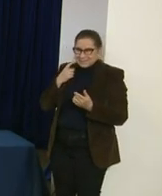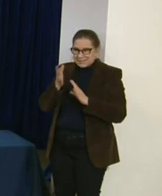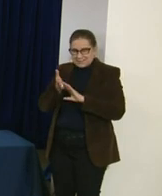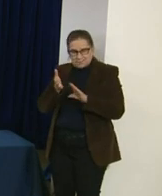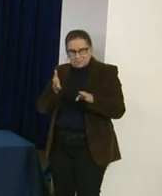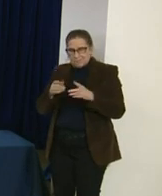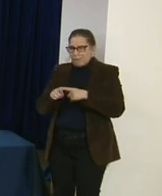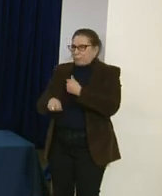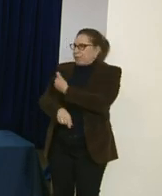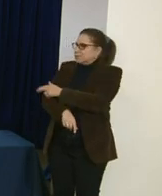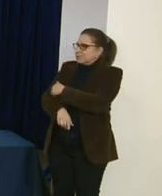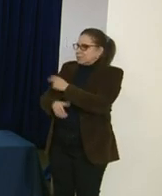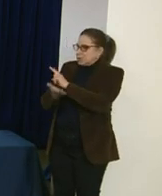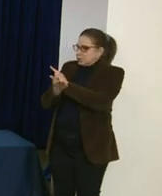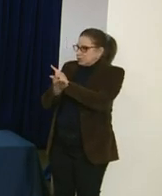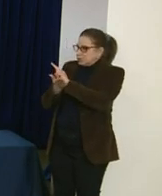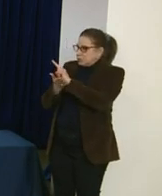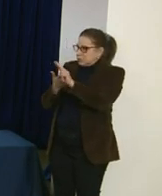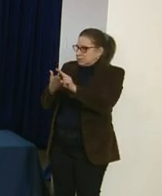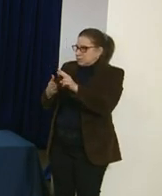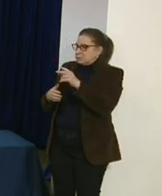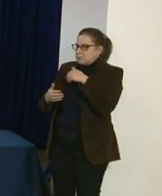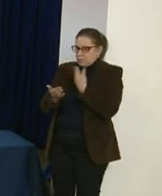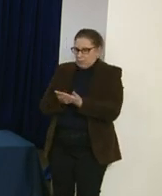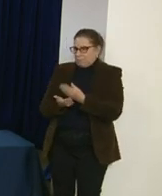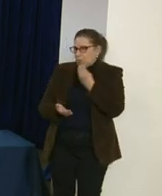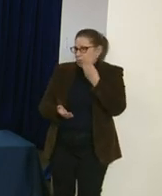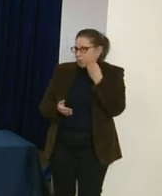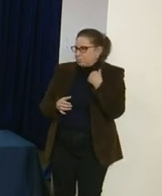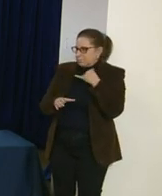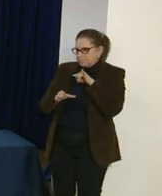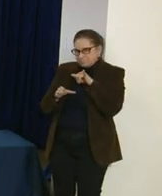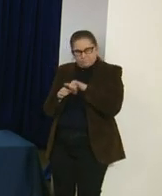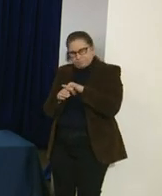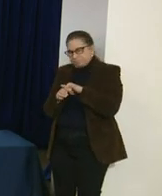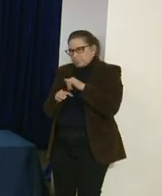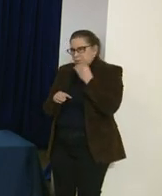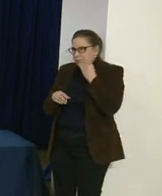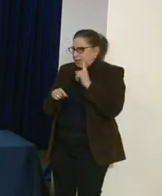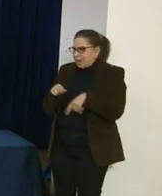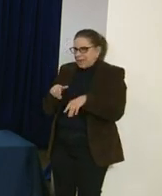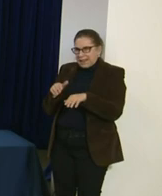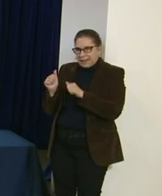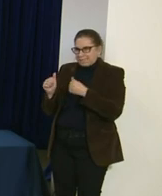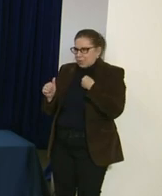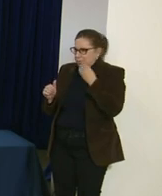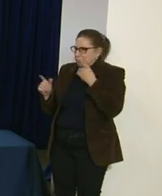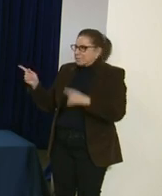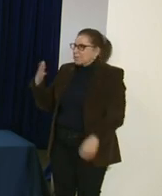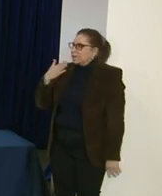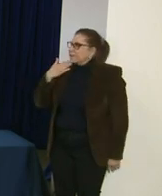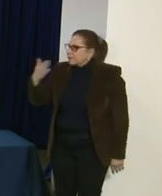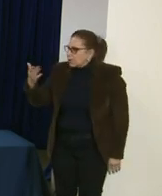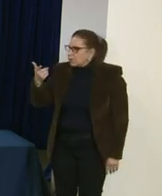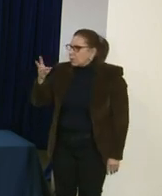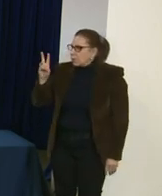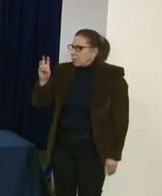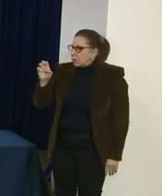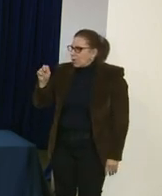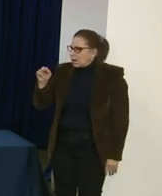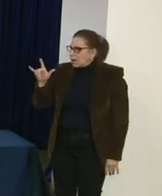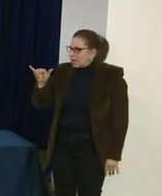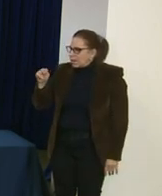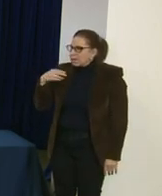now. And thank you for that. I think, Gwendolyn, first of all, we're glad you're home and on the